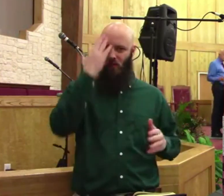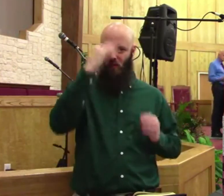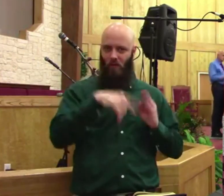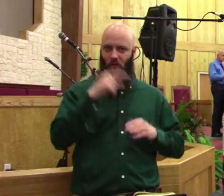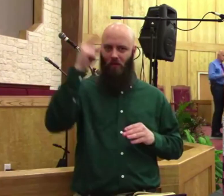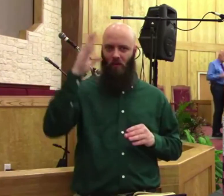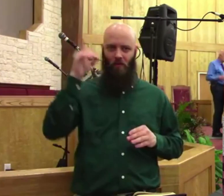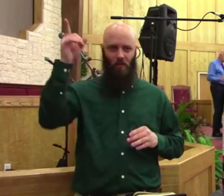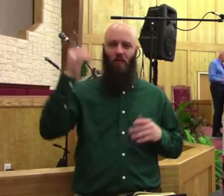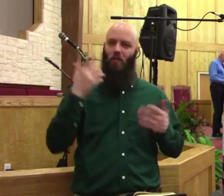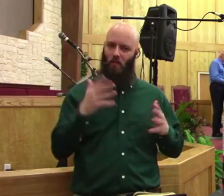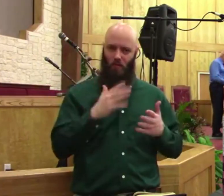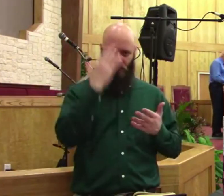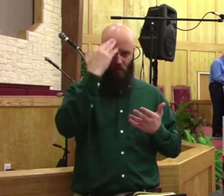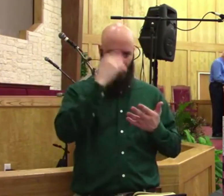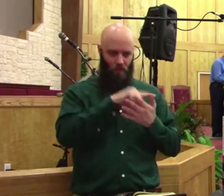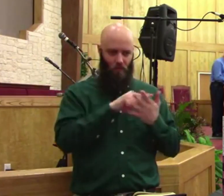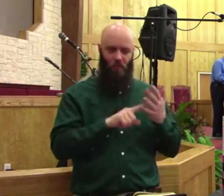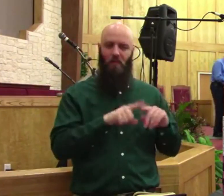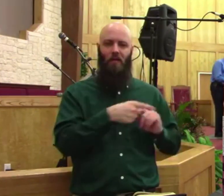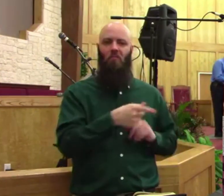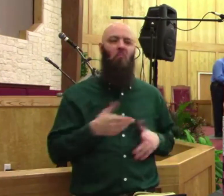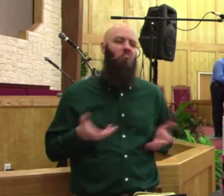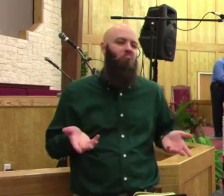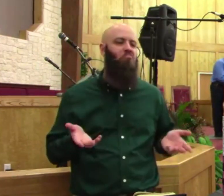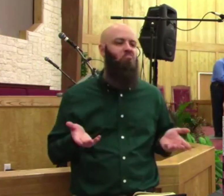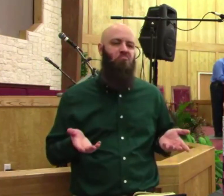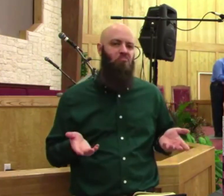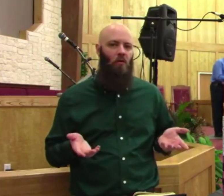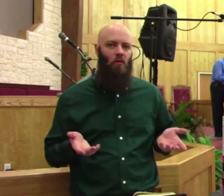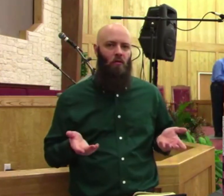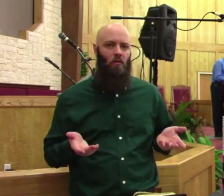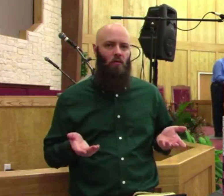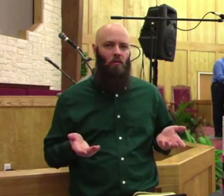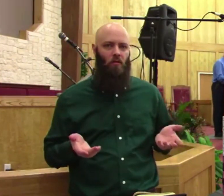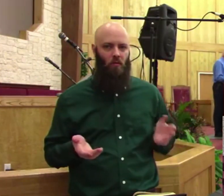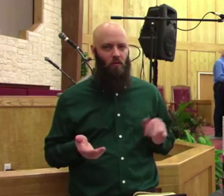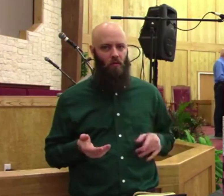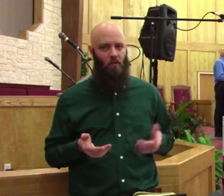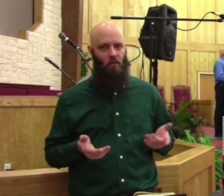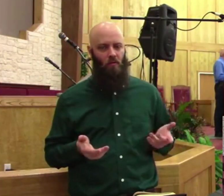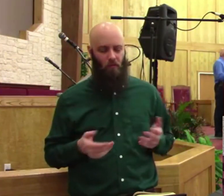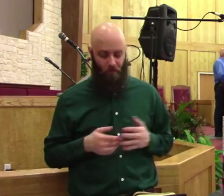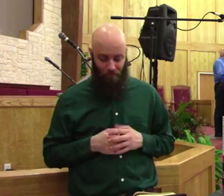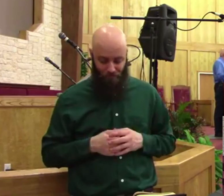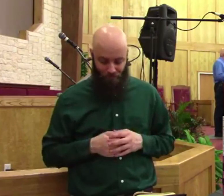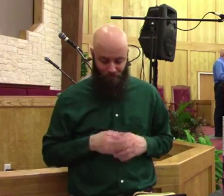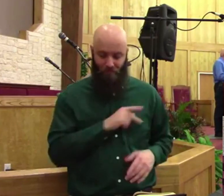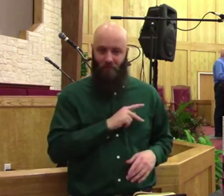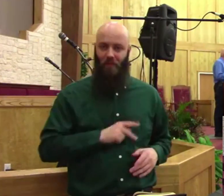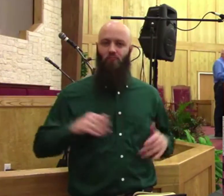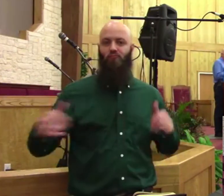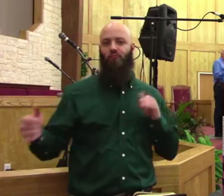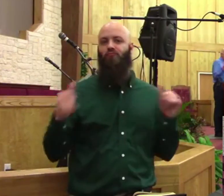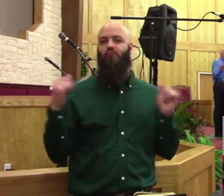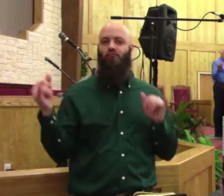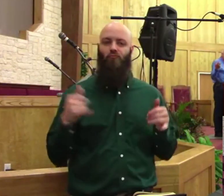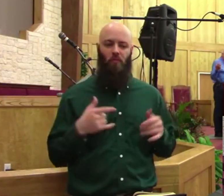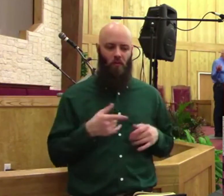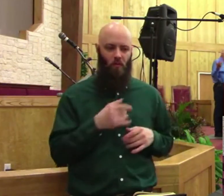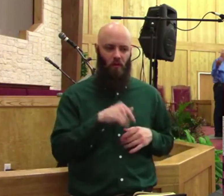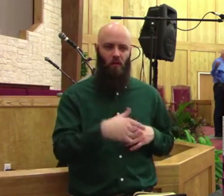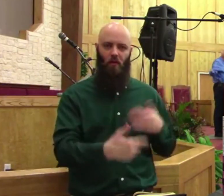verses that we read, is the scene of the handwriting on the wall. The king has a party, he's showing out, he's not